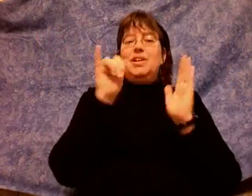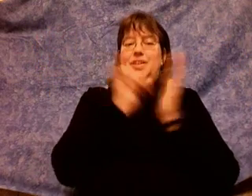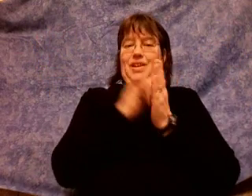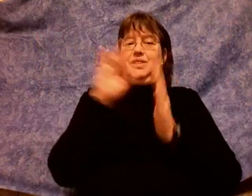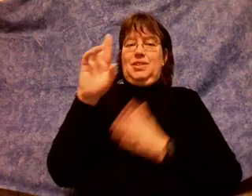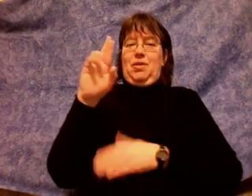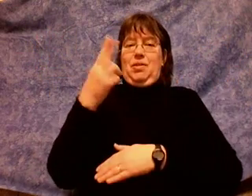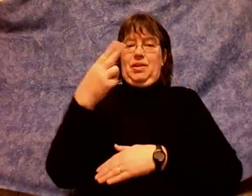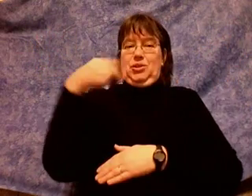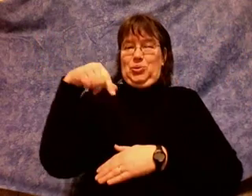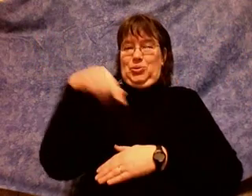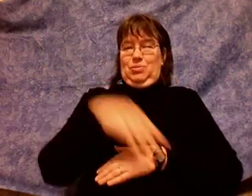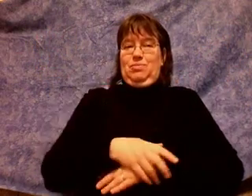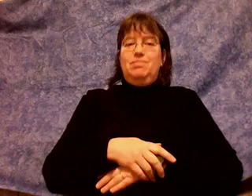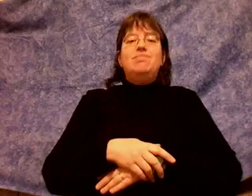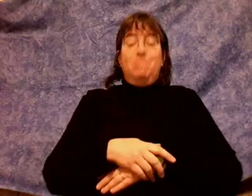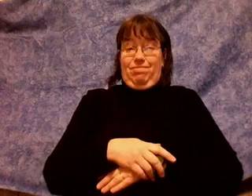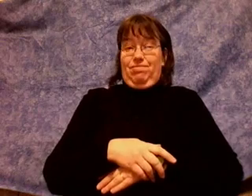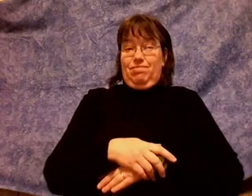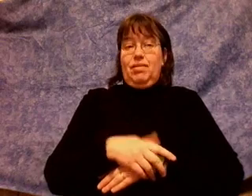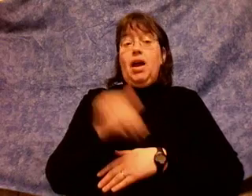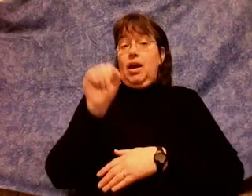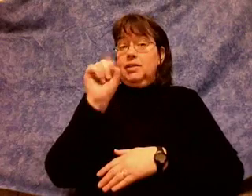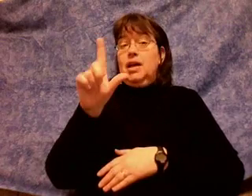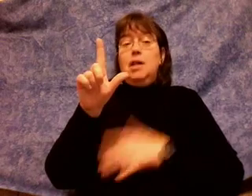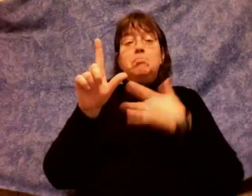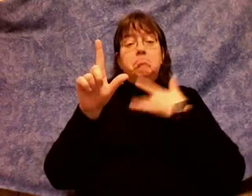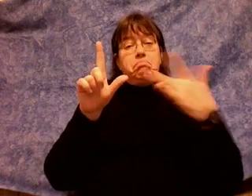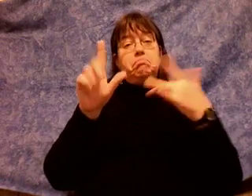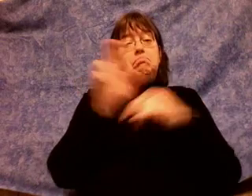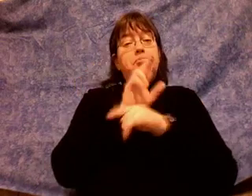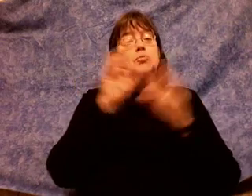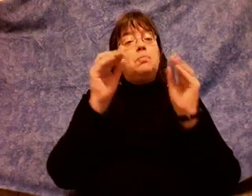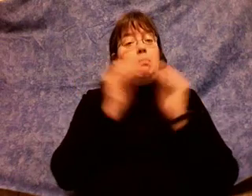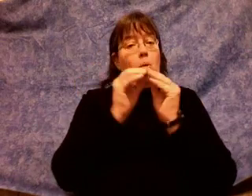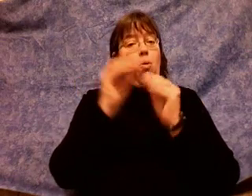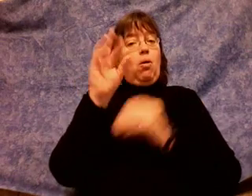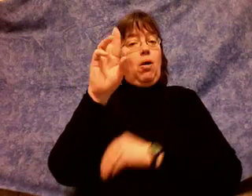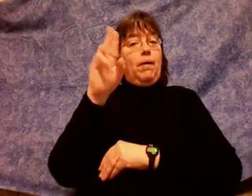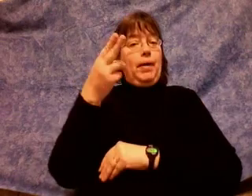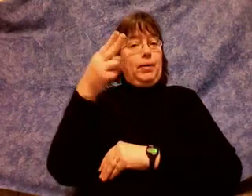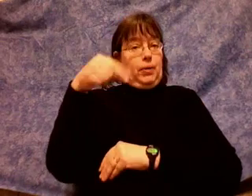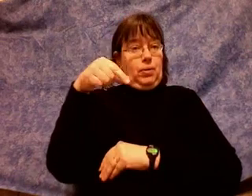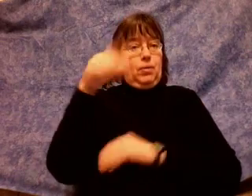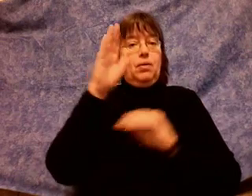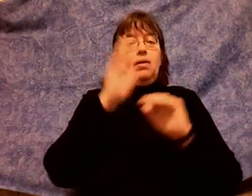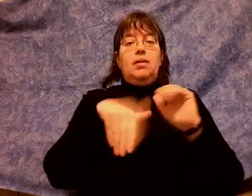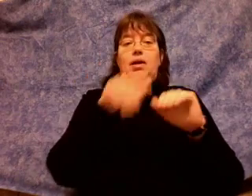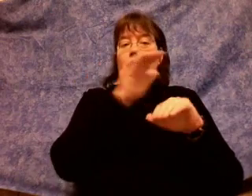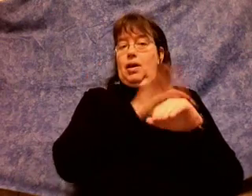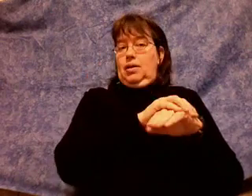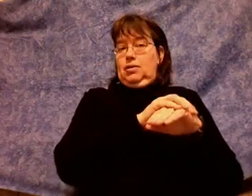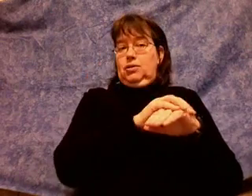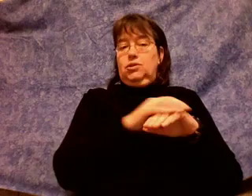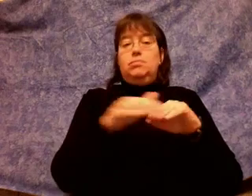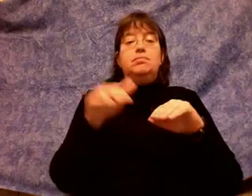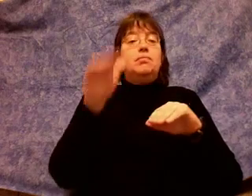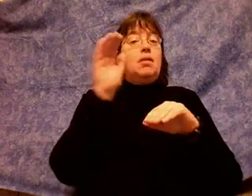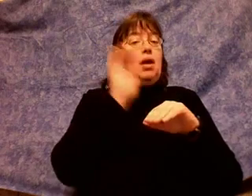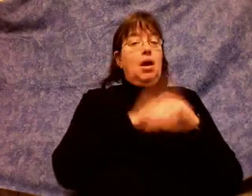of movement, and that's to show you. I just did one. As the eyebrows do what? Well, they move. That's another